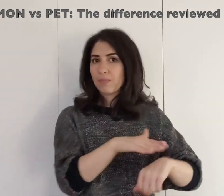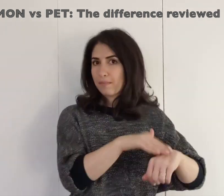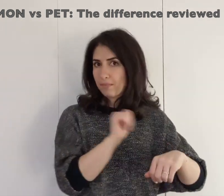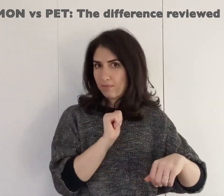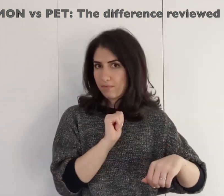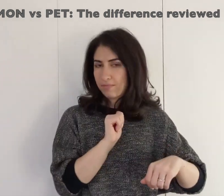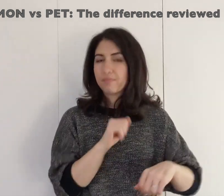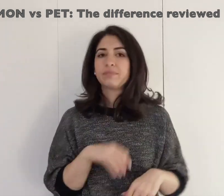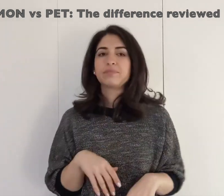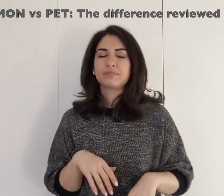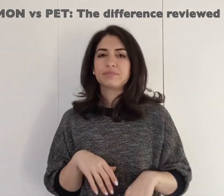Summon.